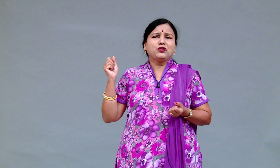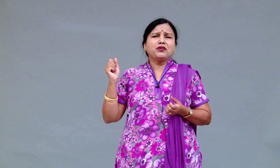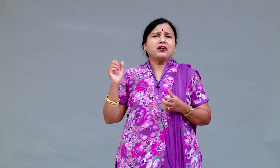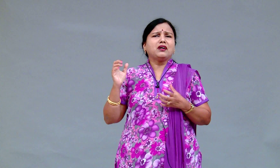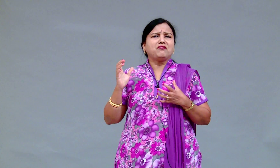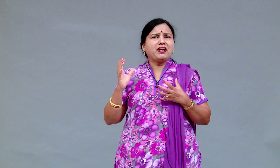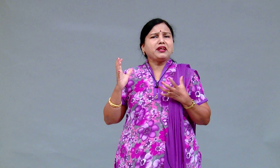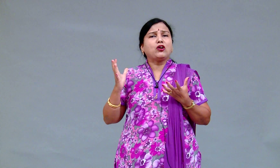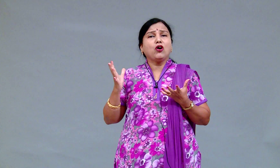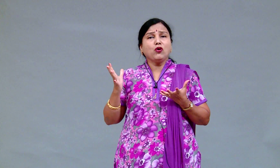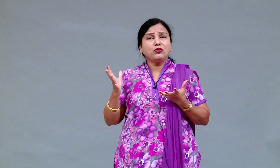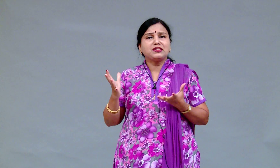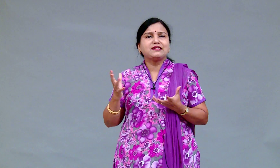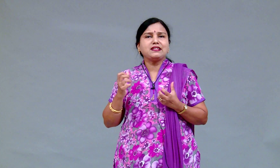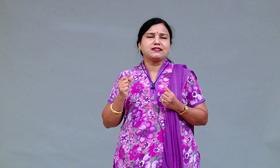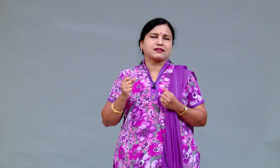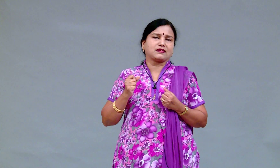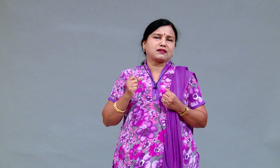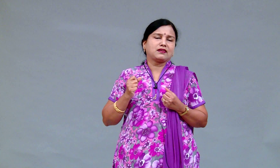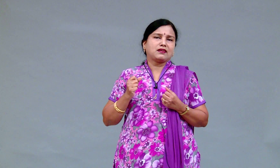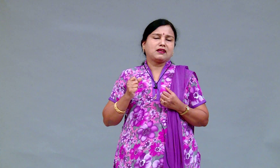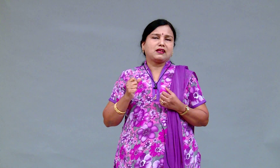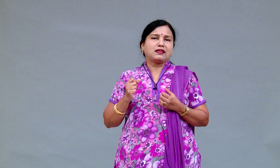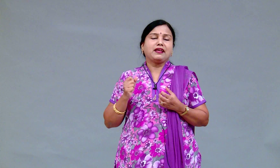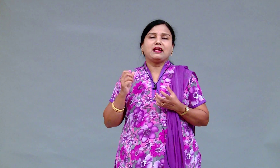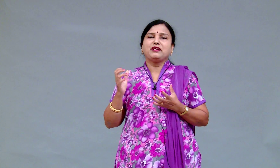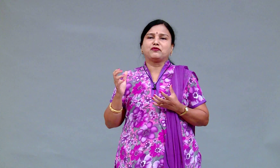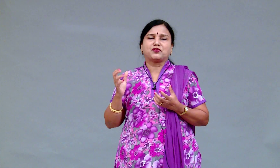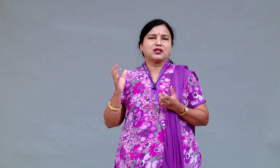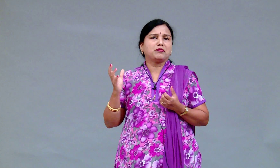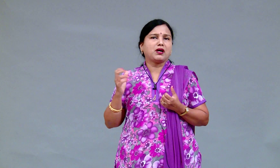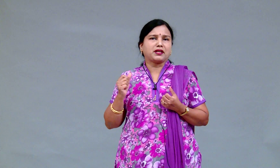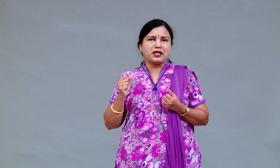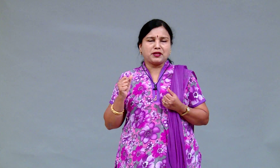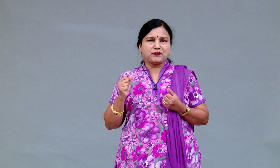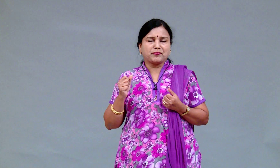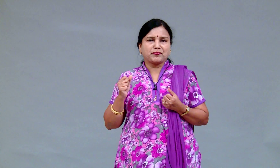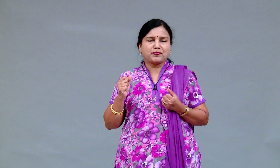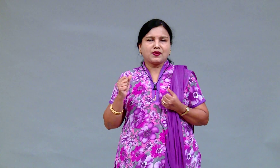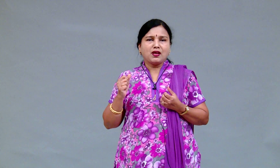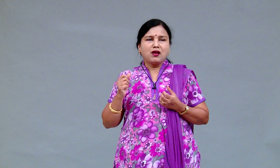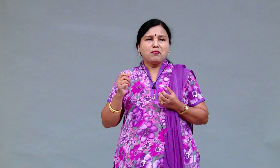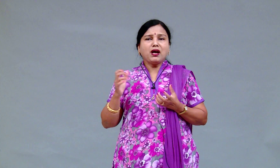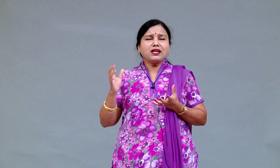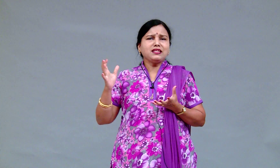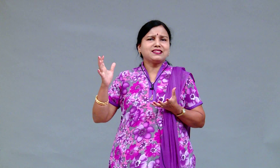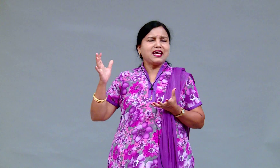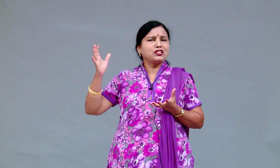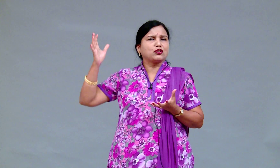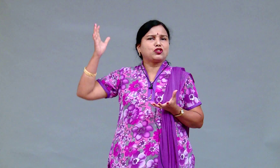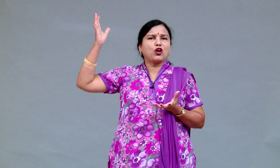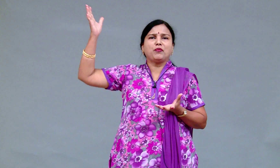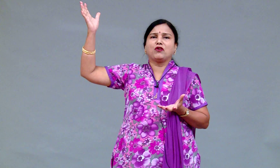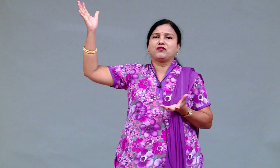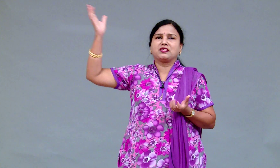during a very cold season, there lived a monkey. Monkey sat on top of his